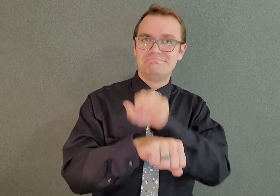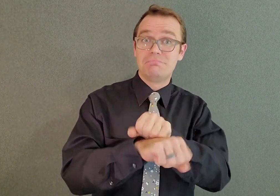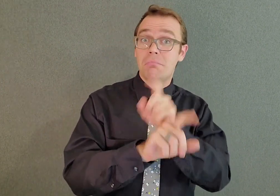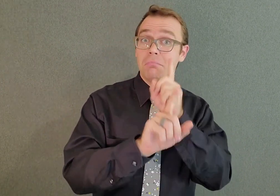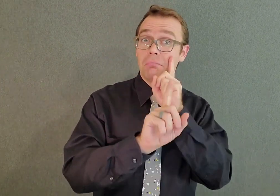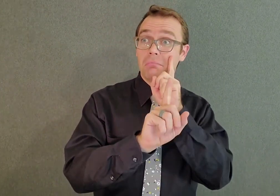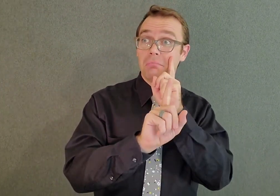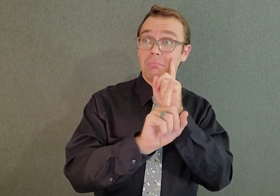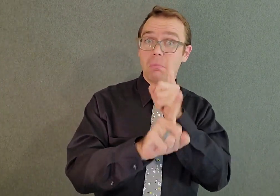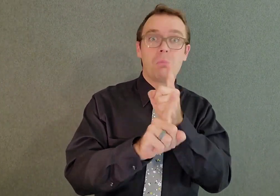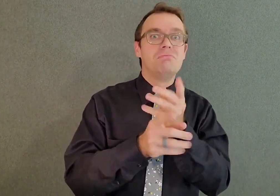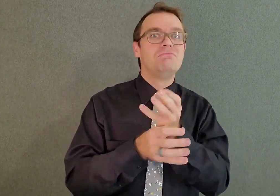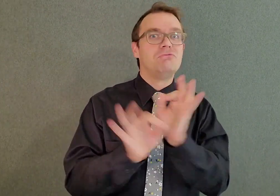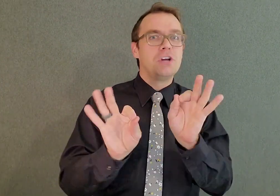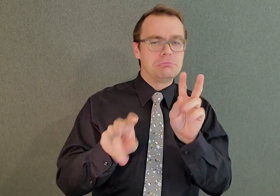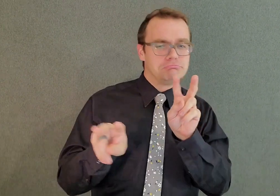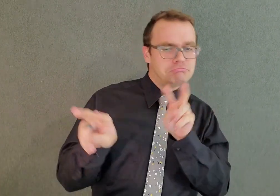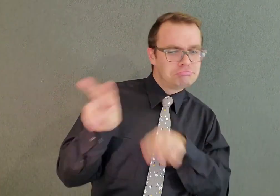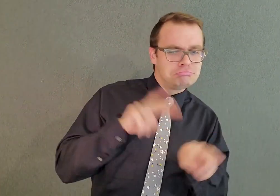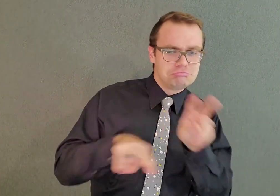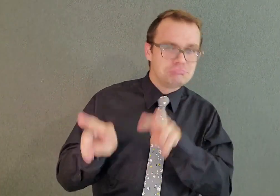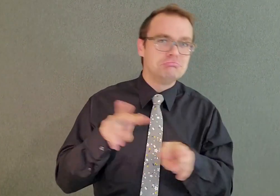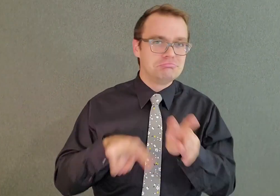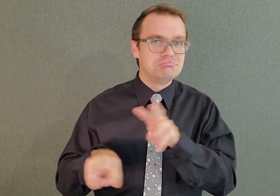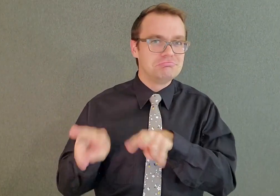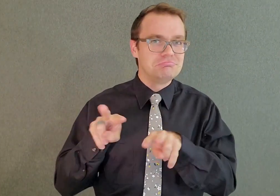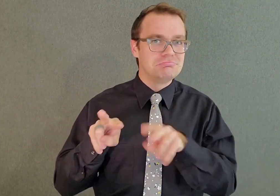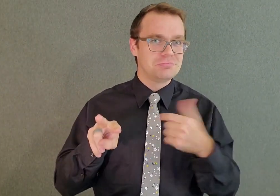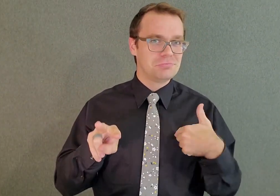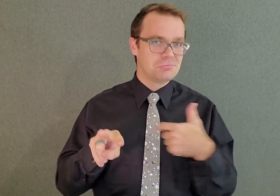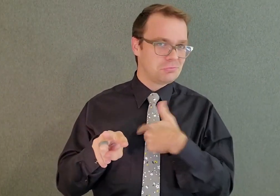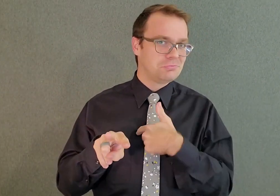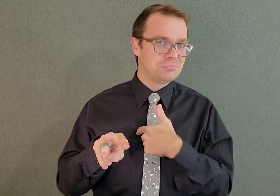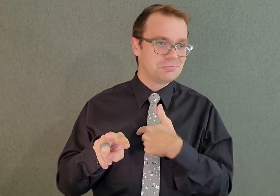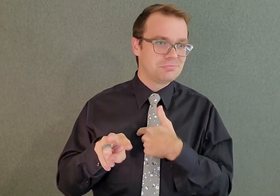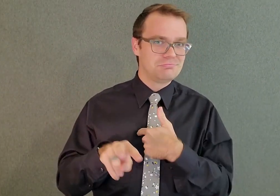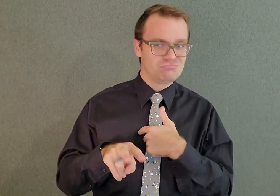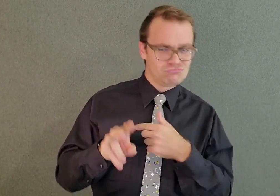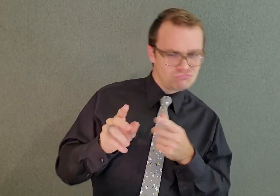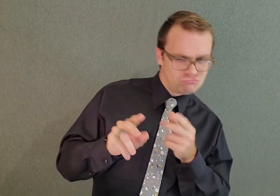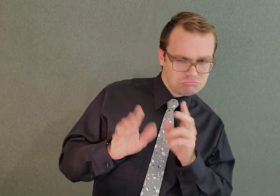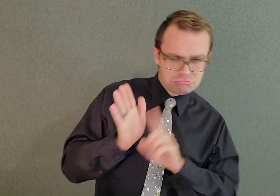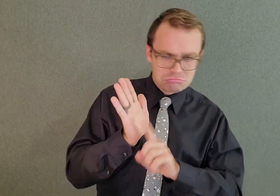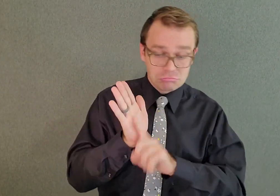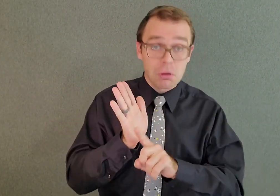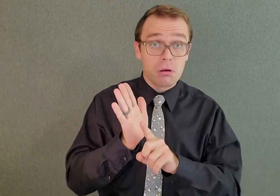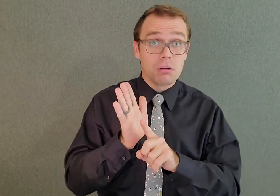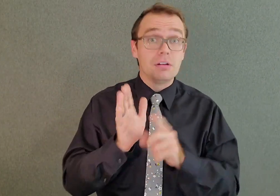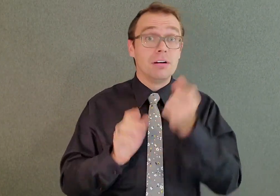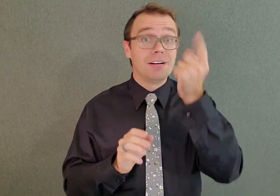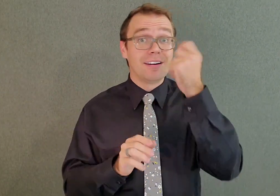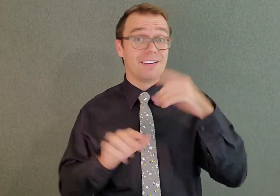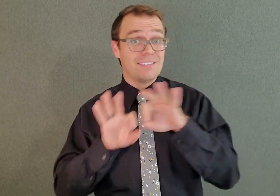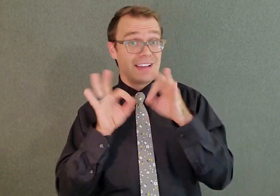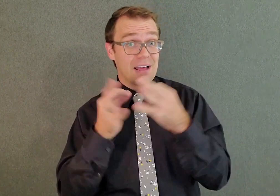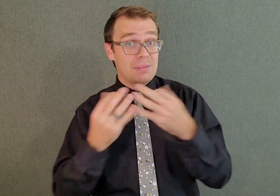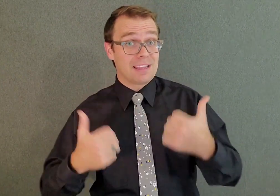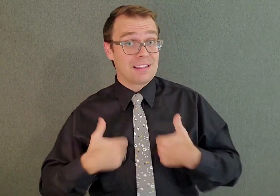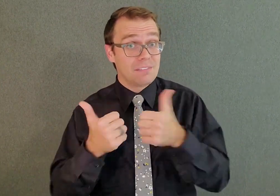an appointment to receive a complimentary assessment on us. Should your family member from the same household require